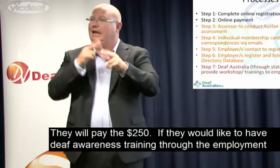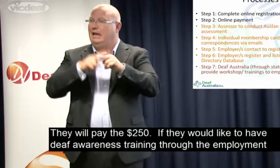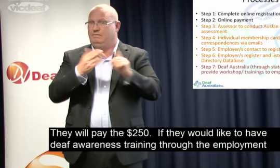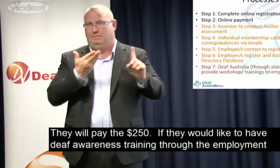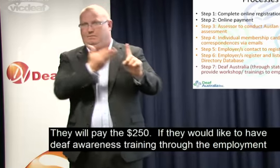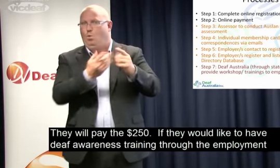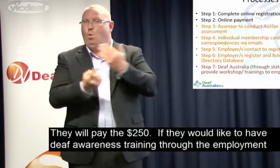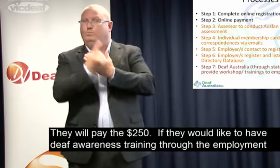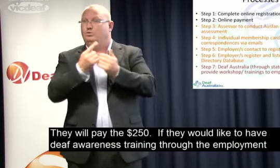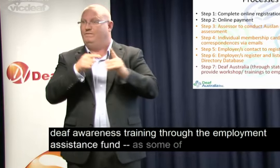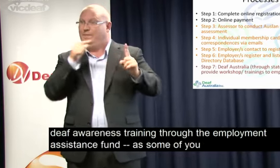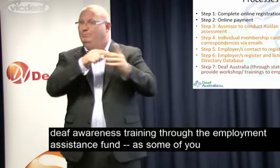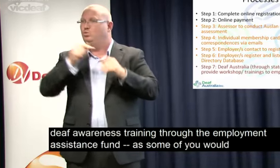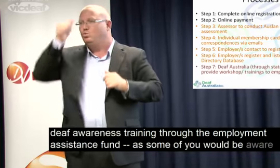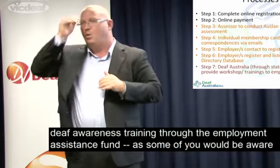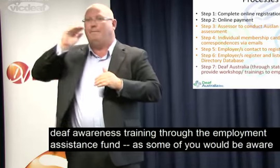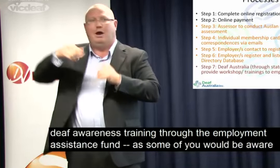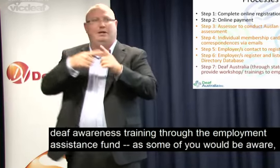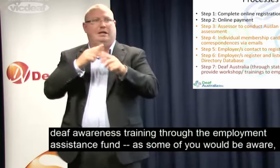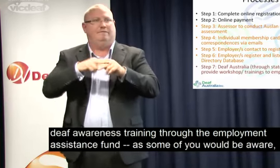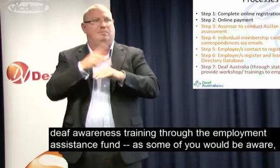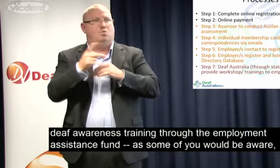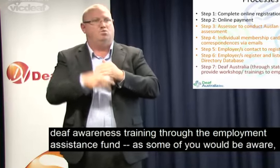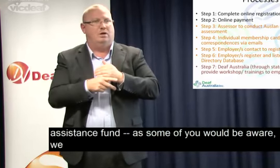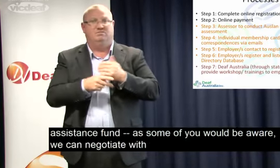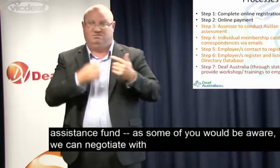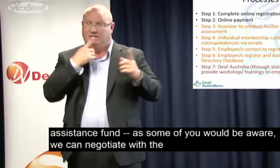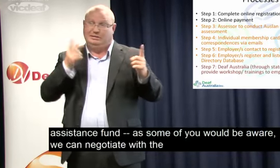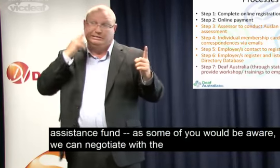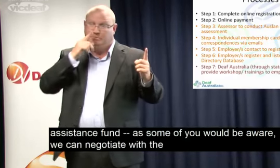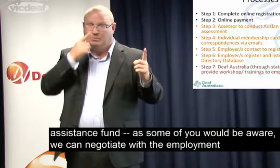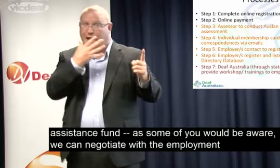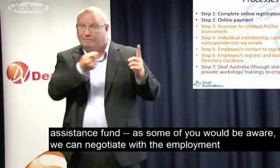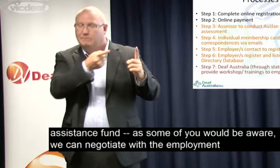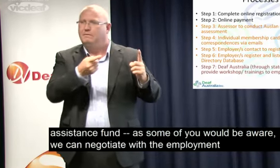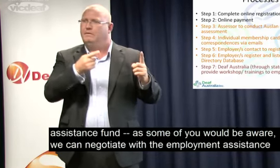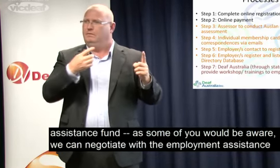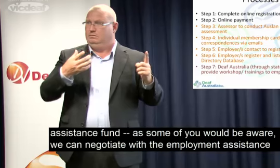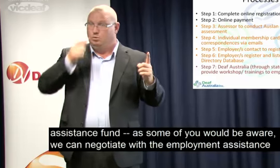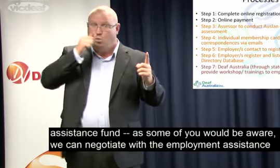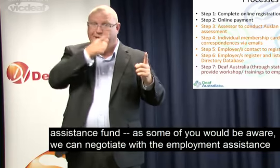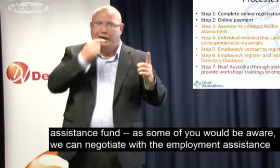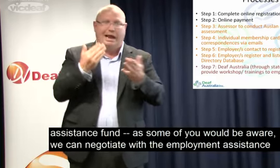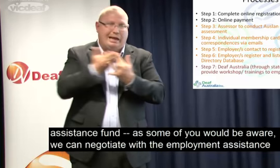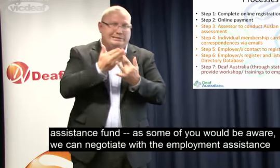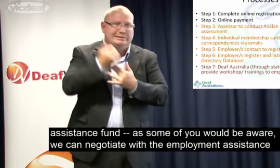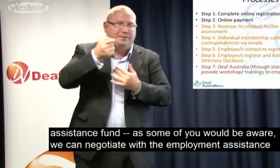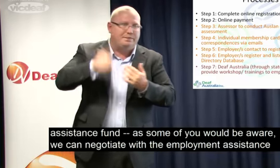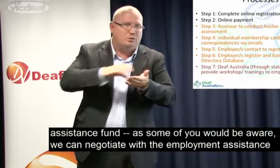negotiate with the Employment Assistance Fund for them to be aware of these organisations and the programs that can be provided, and